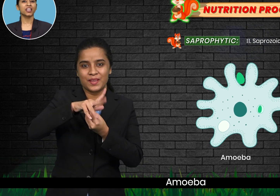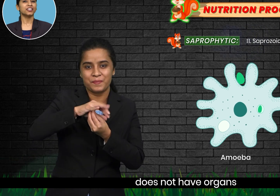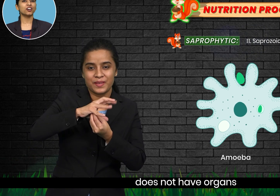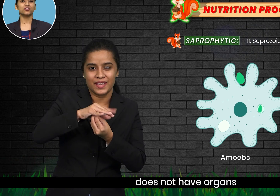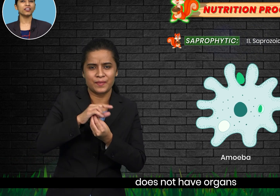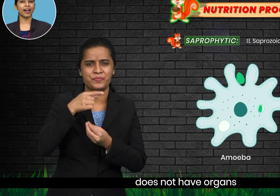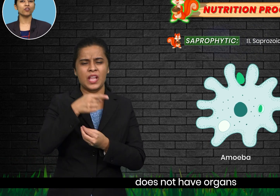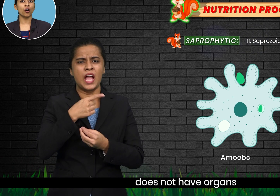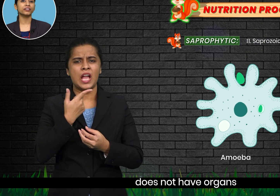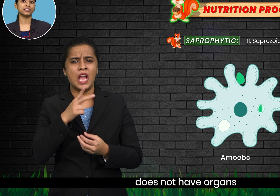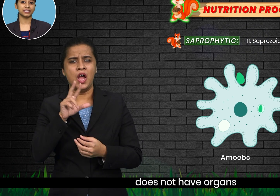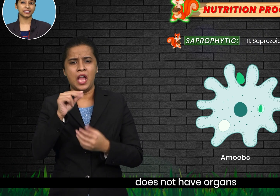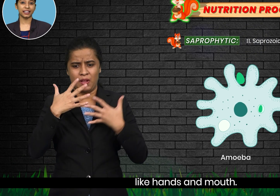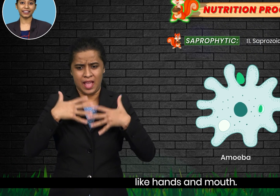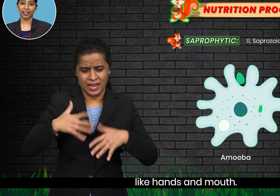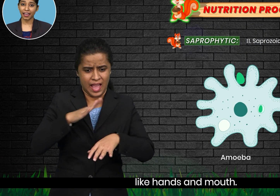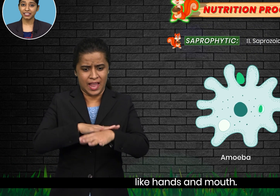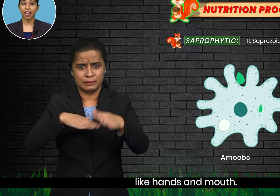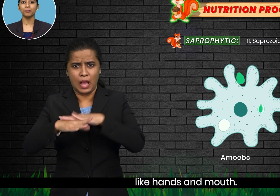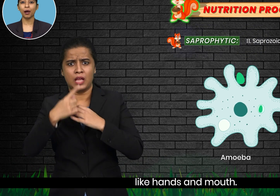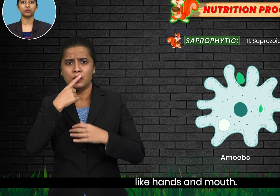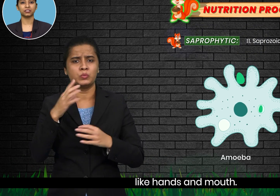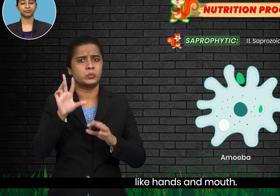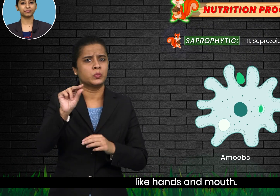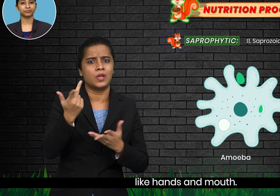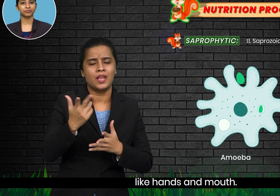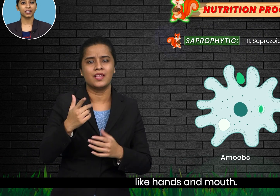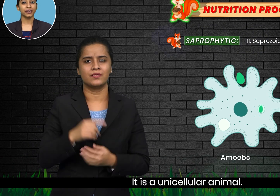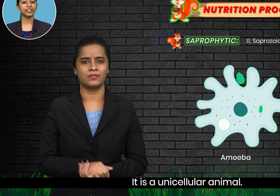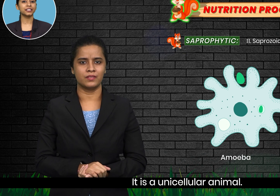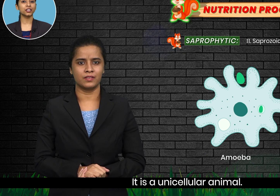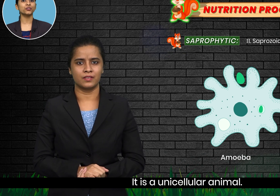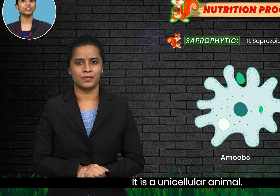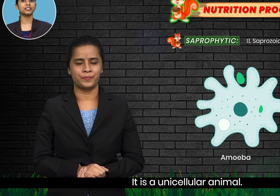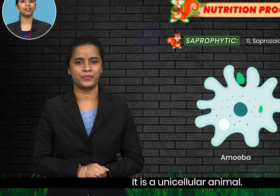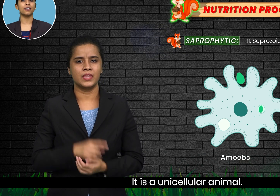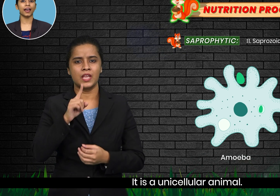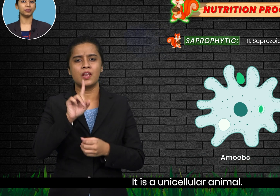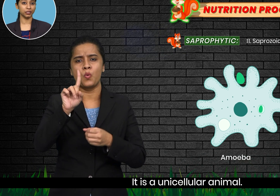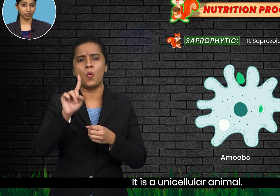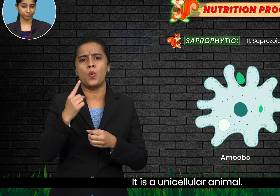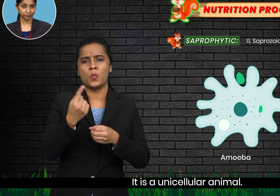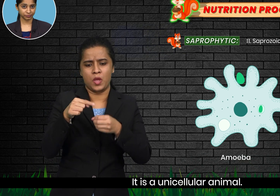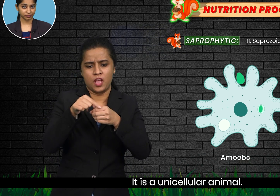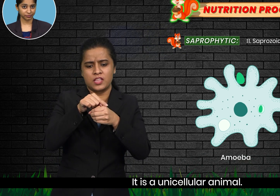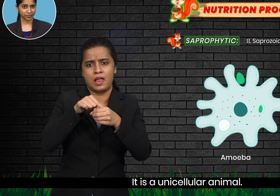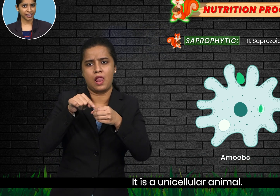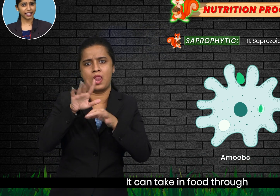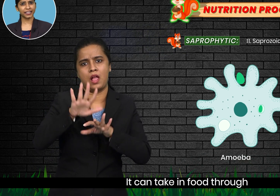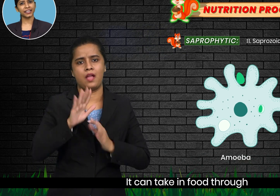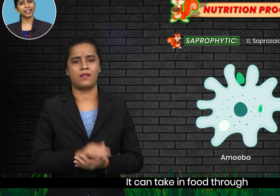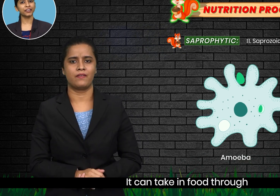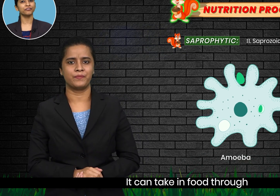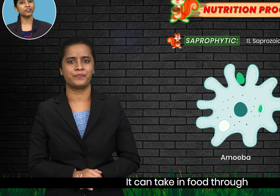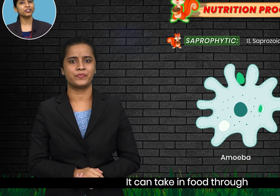Amoeba does not have organs like hands and mouth. It is a unicellular animal.